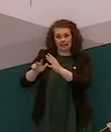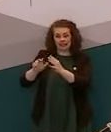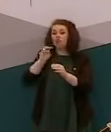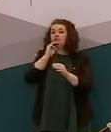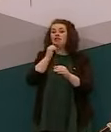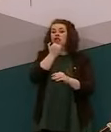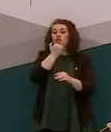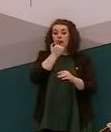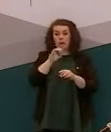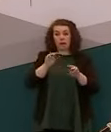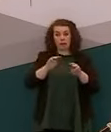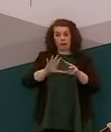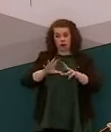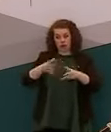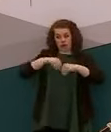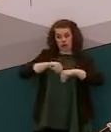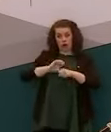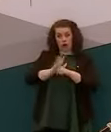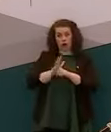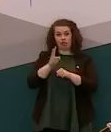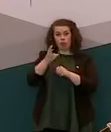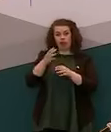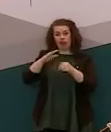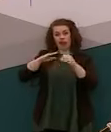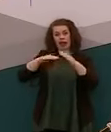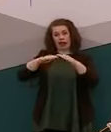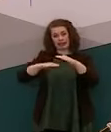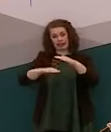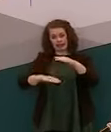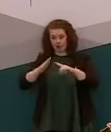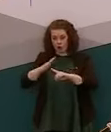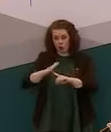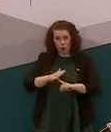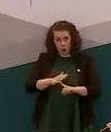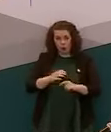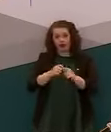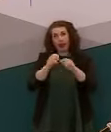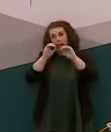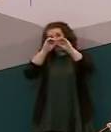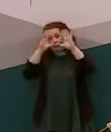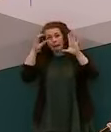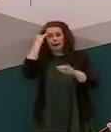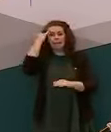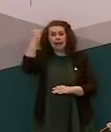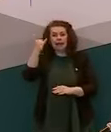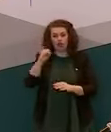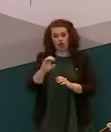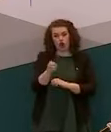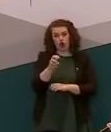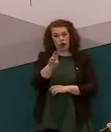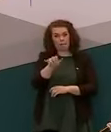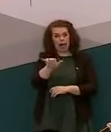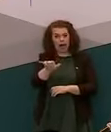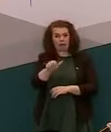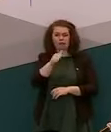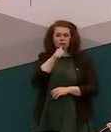reduce towards the end of the month. And then imagine in early May, we relax the current